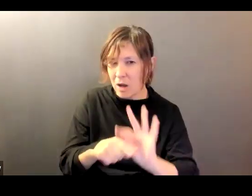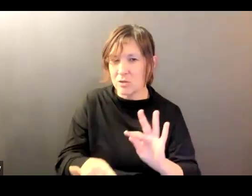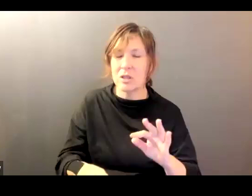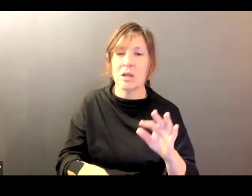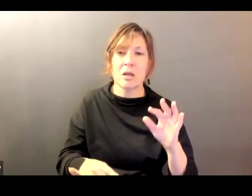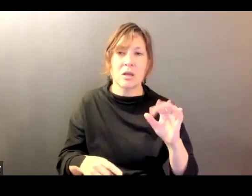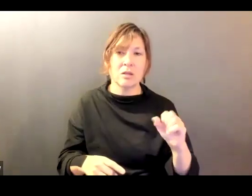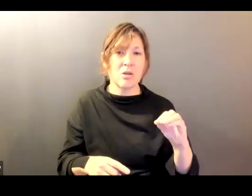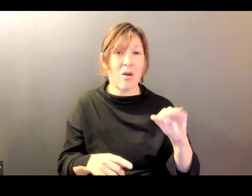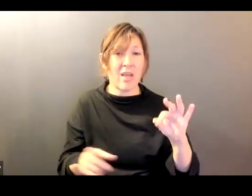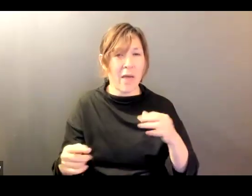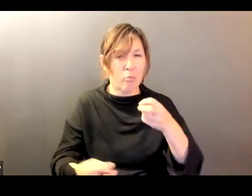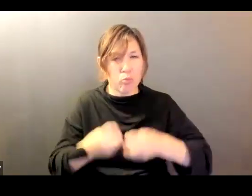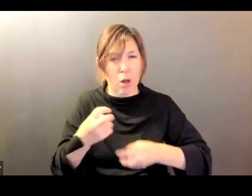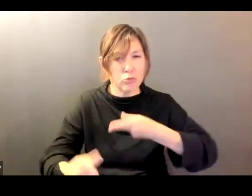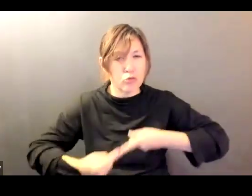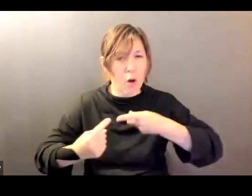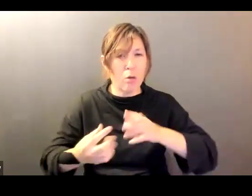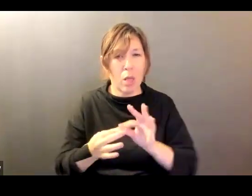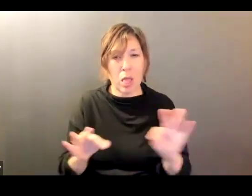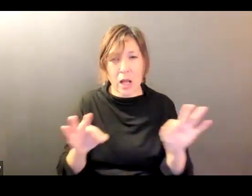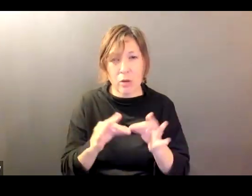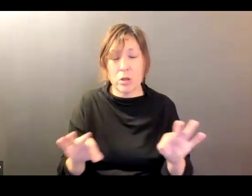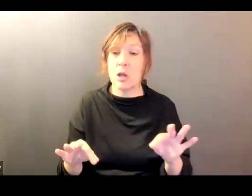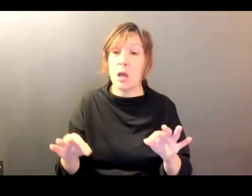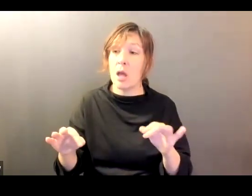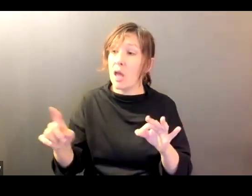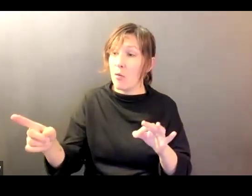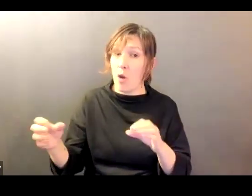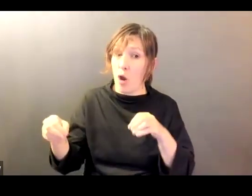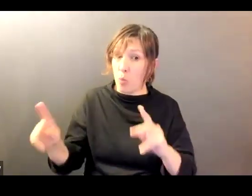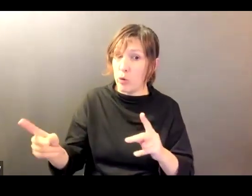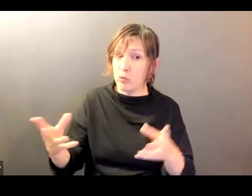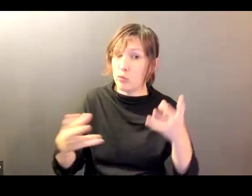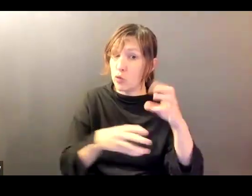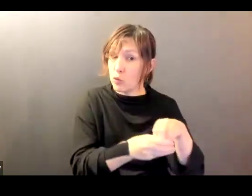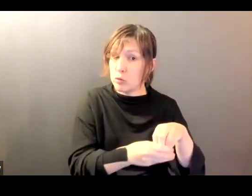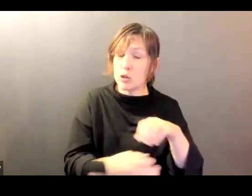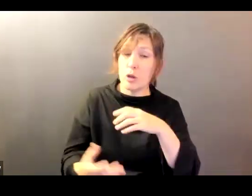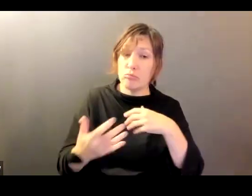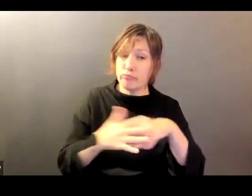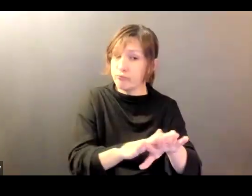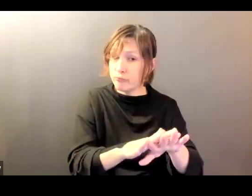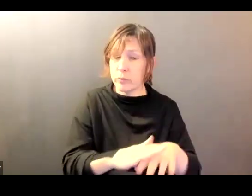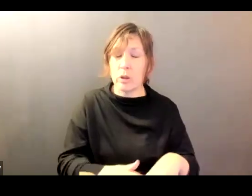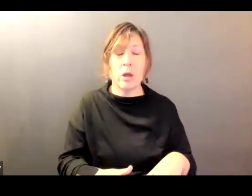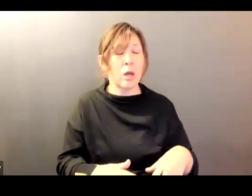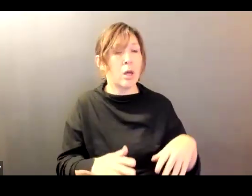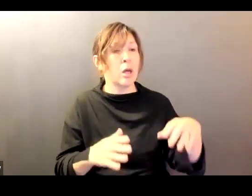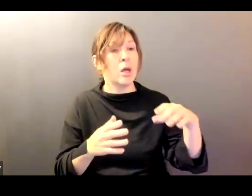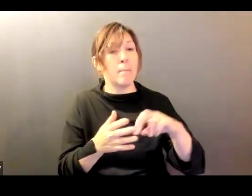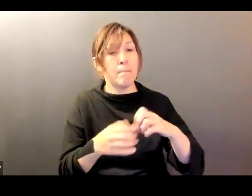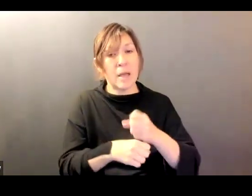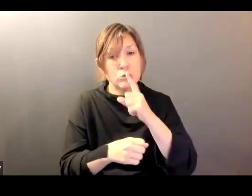language-based? So when kids have these partial inclusive opportunities, the general ed teachers in the English class, in the science class,